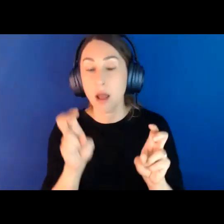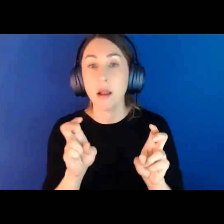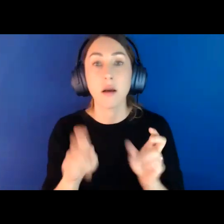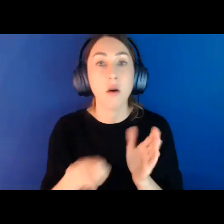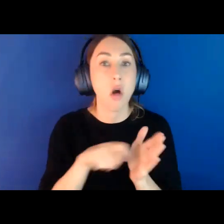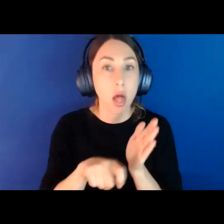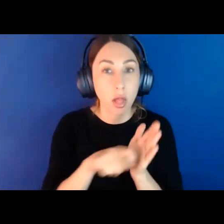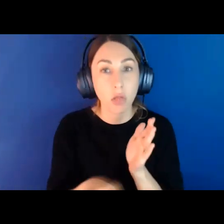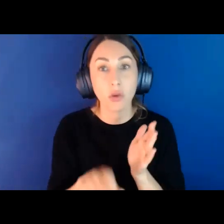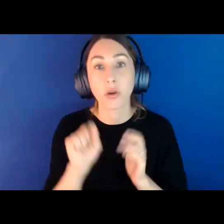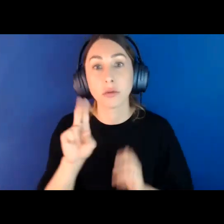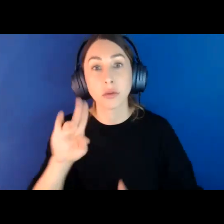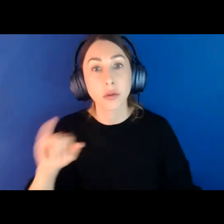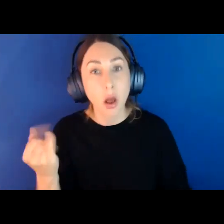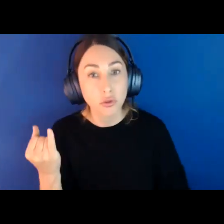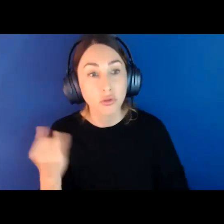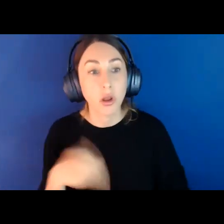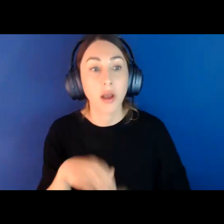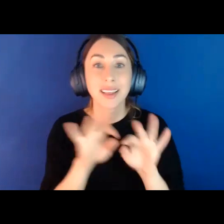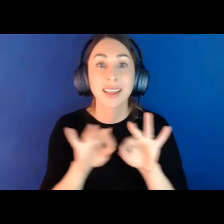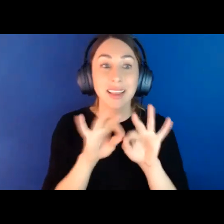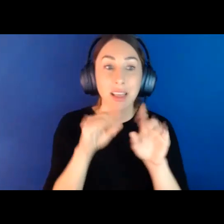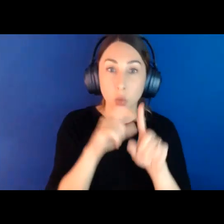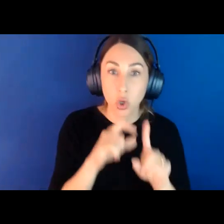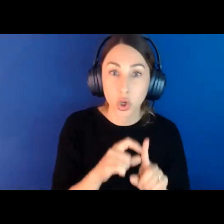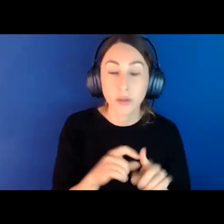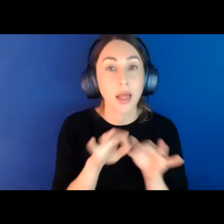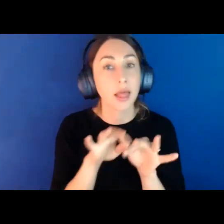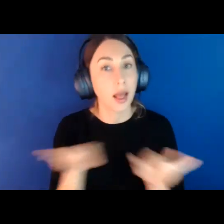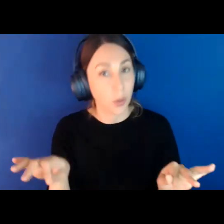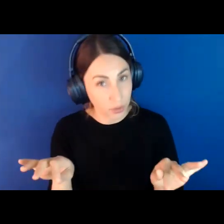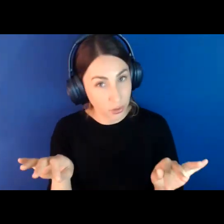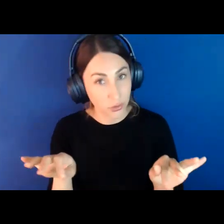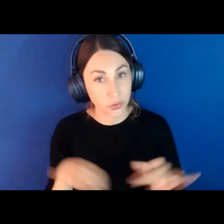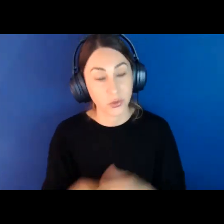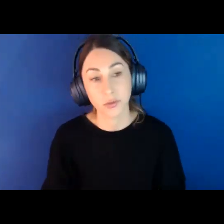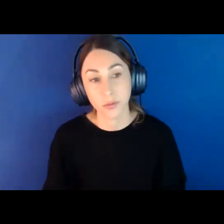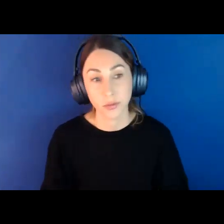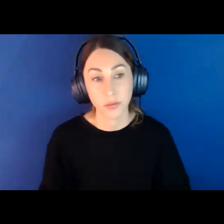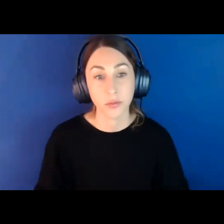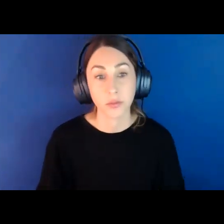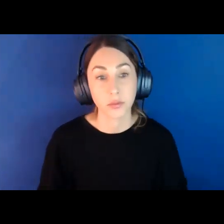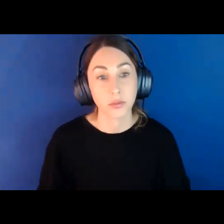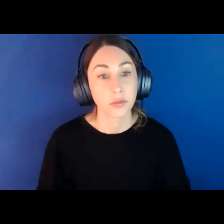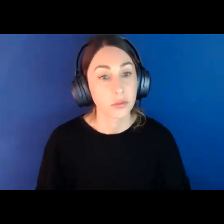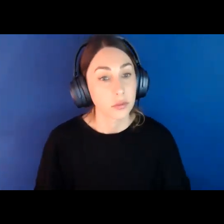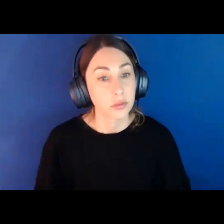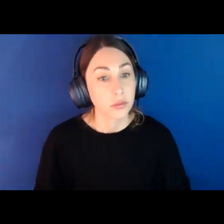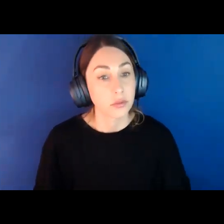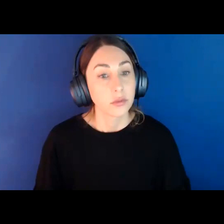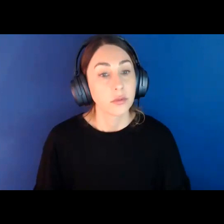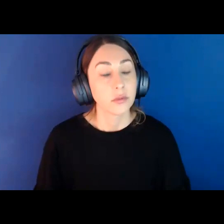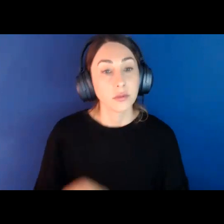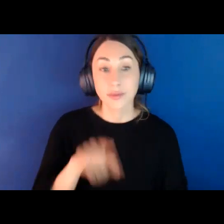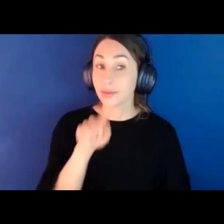your subject, any type of keywords that you want, and your language. This is where you will